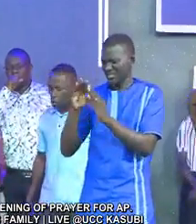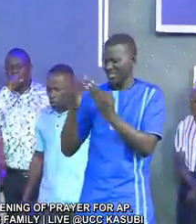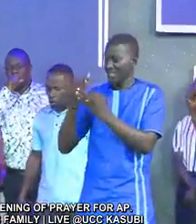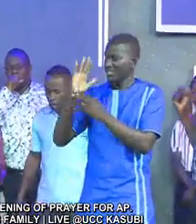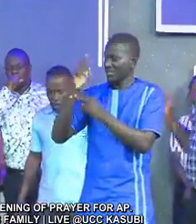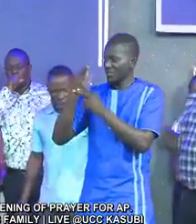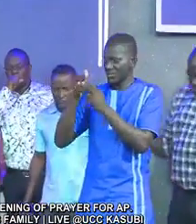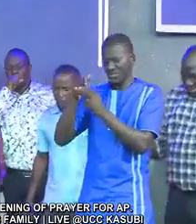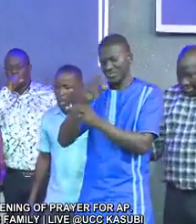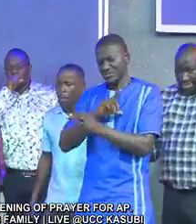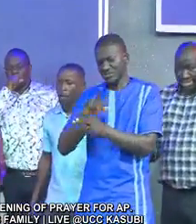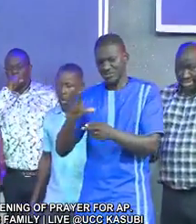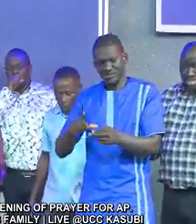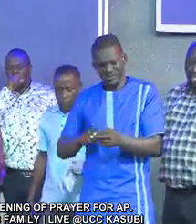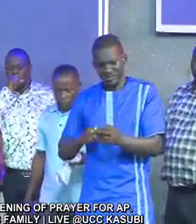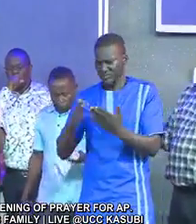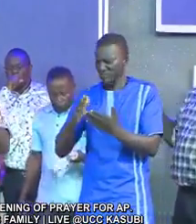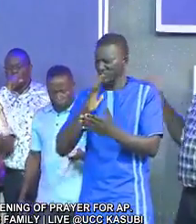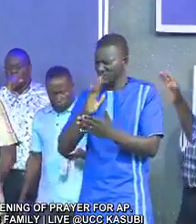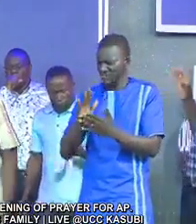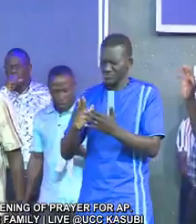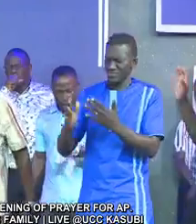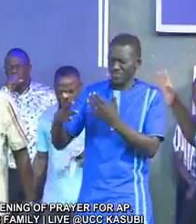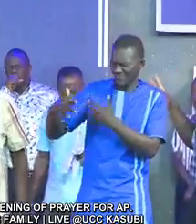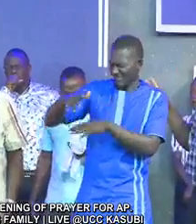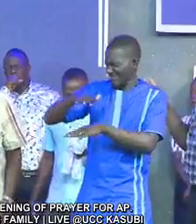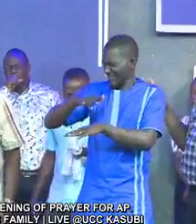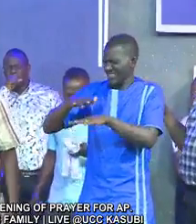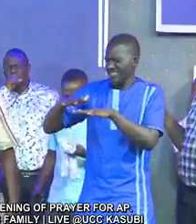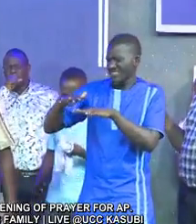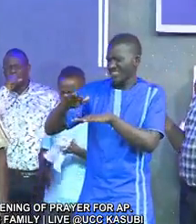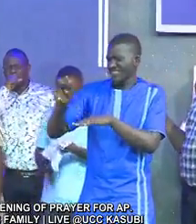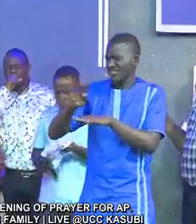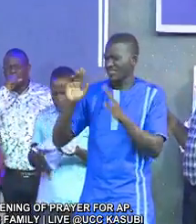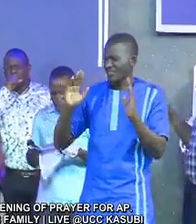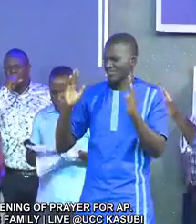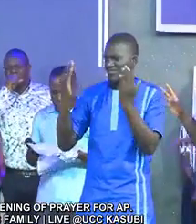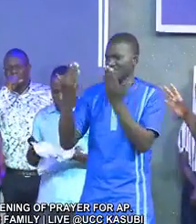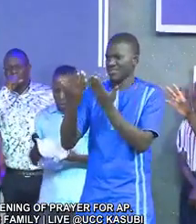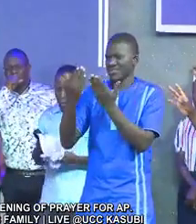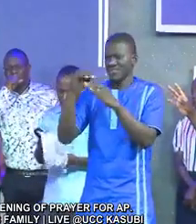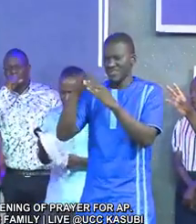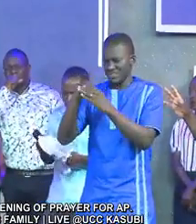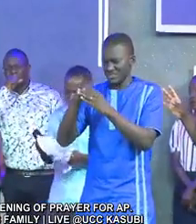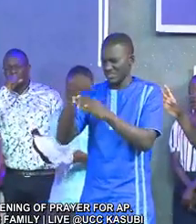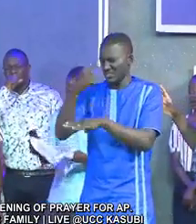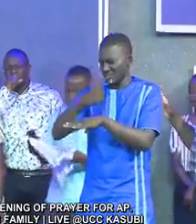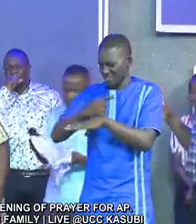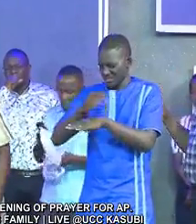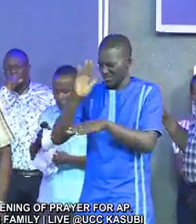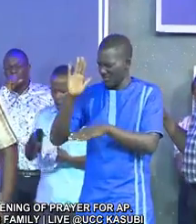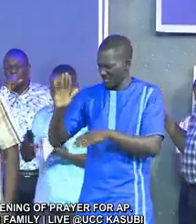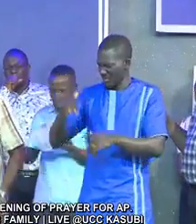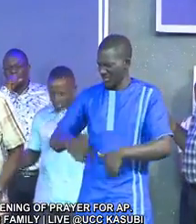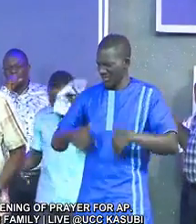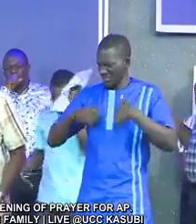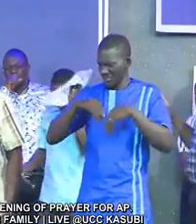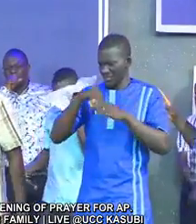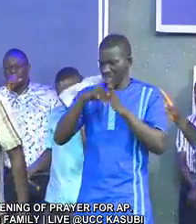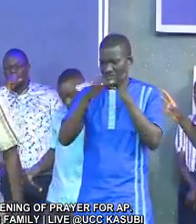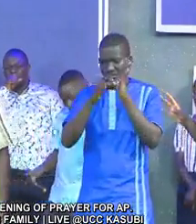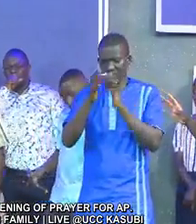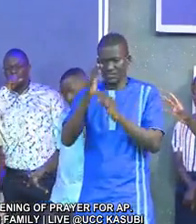lyo libasiikirize ng'ekigo ennaku zonna ez'obulamu bwabwe, mu